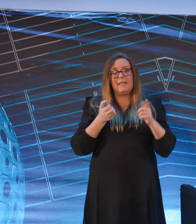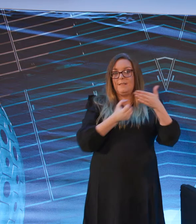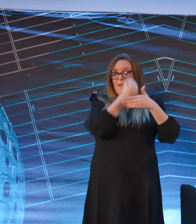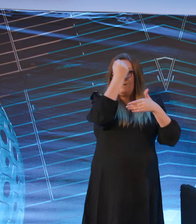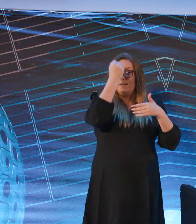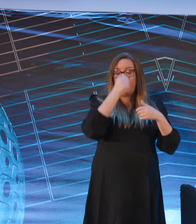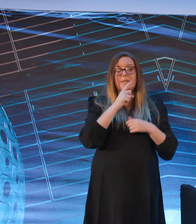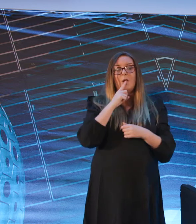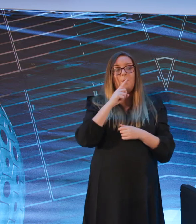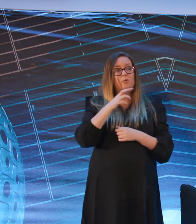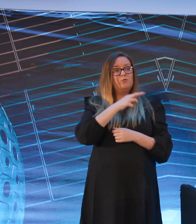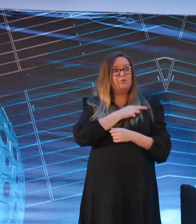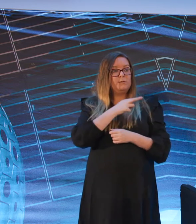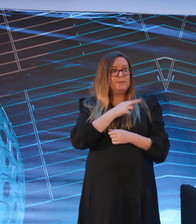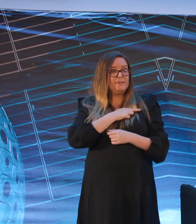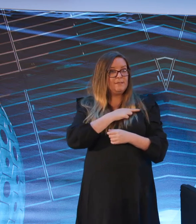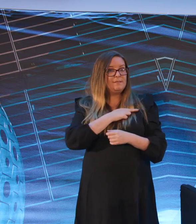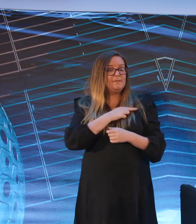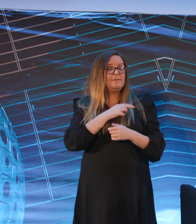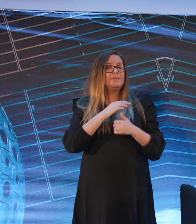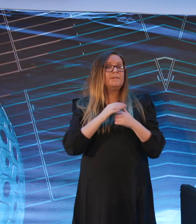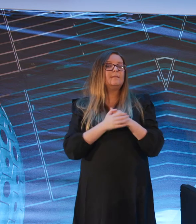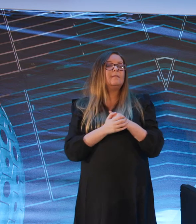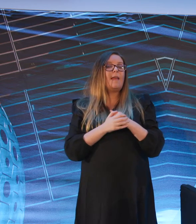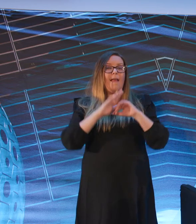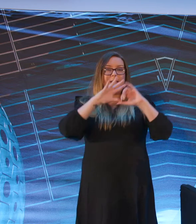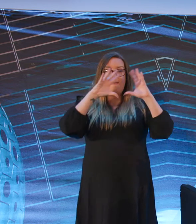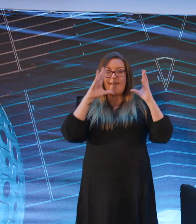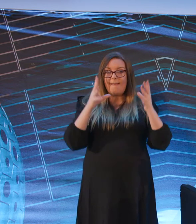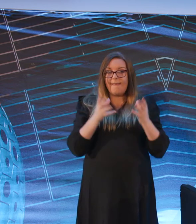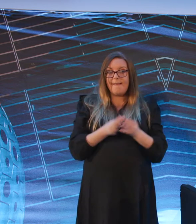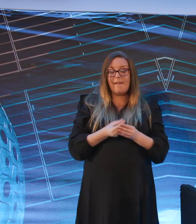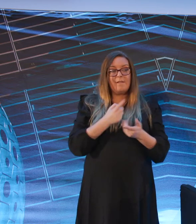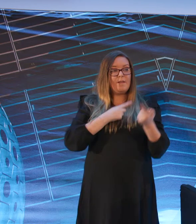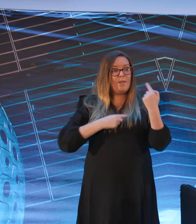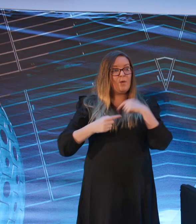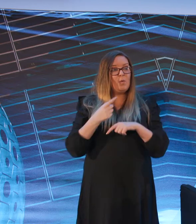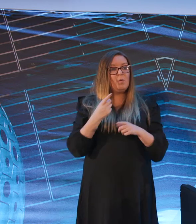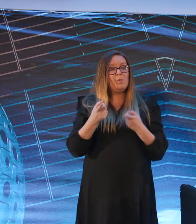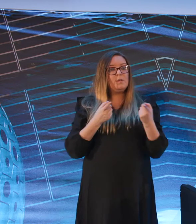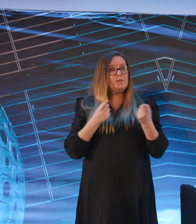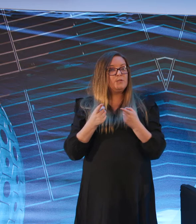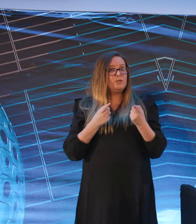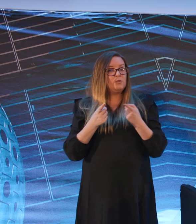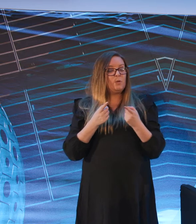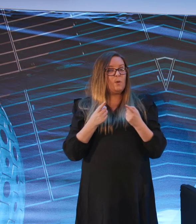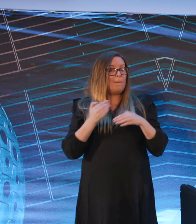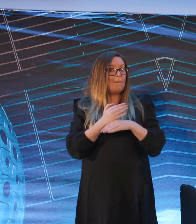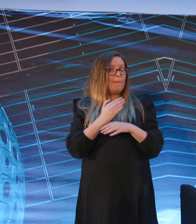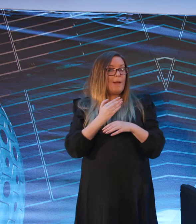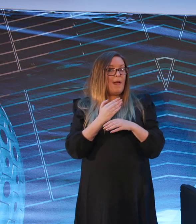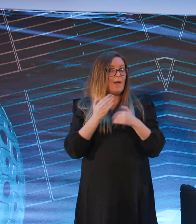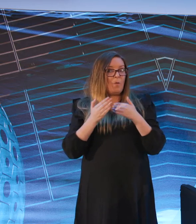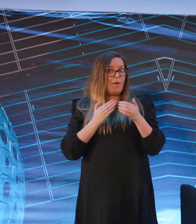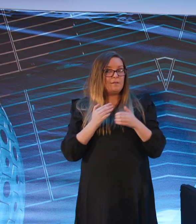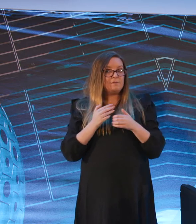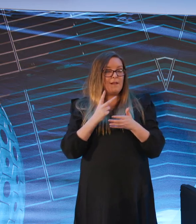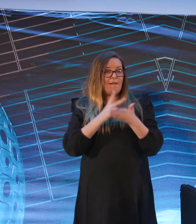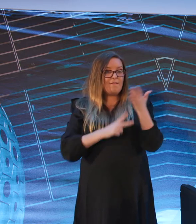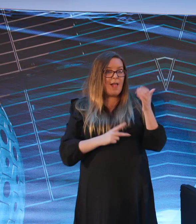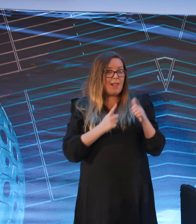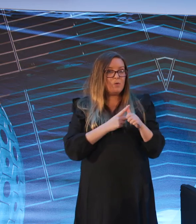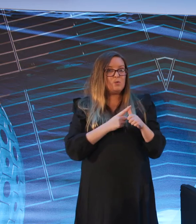But above all, everything we do is driven by our values of